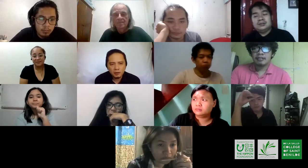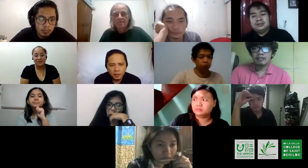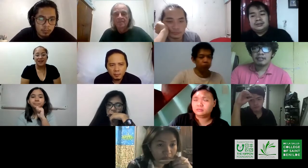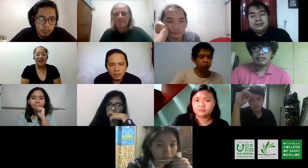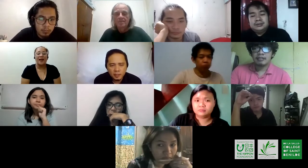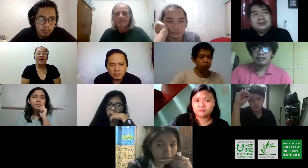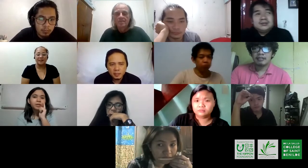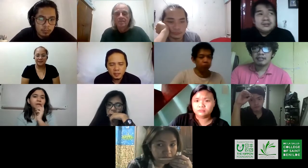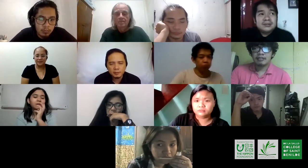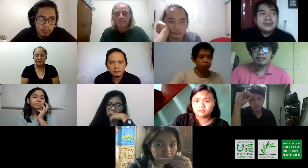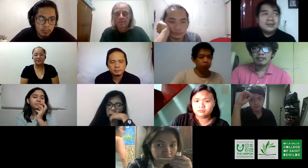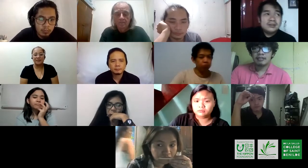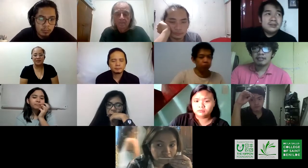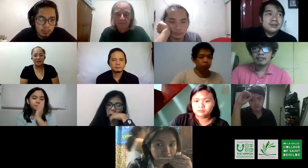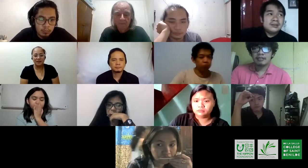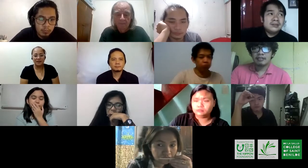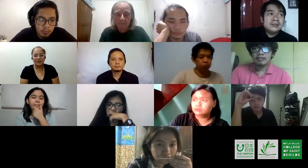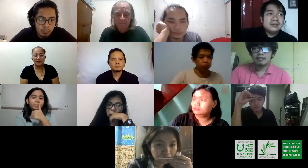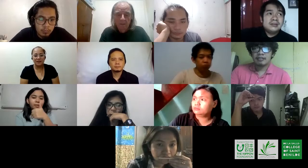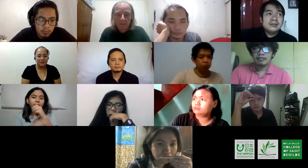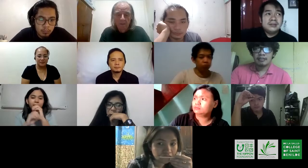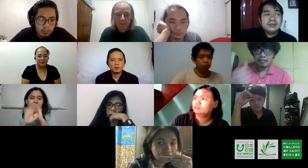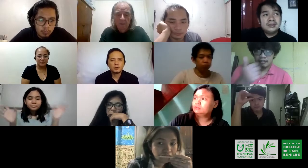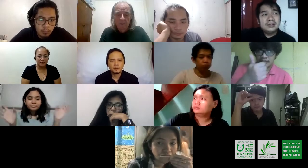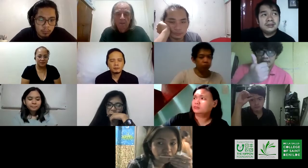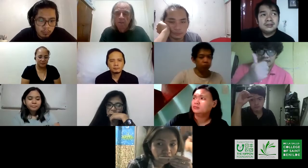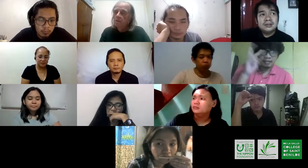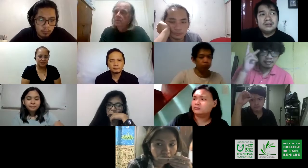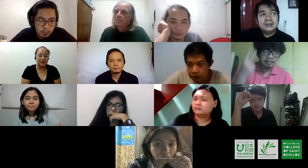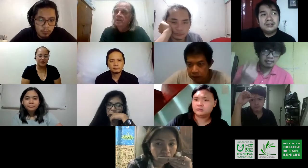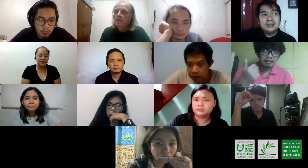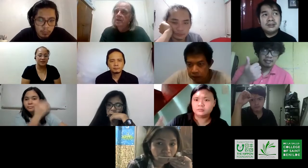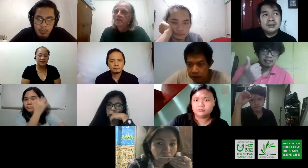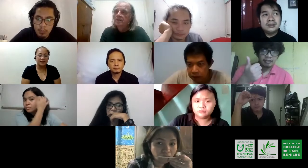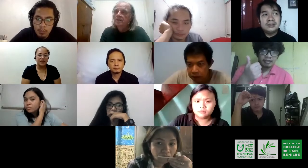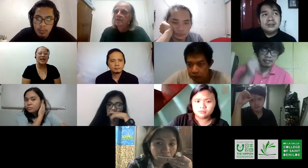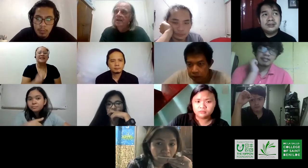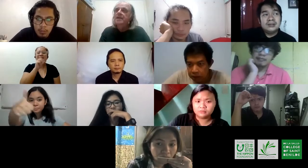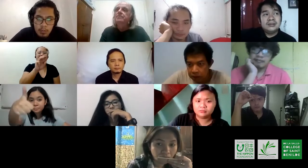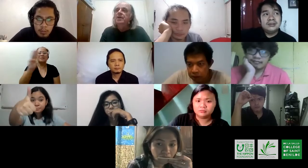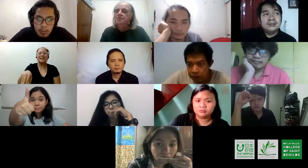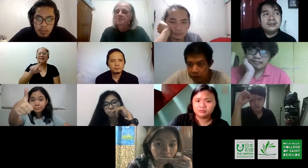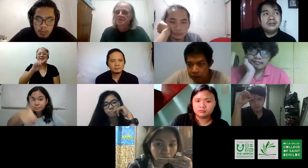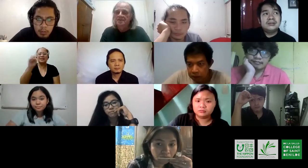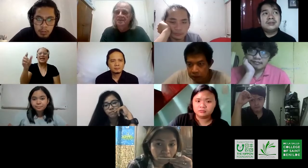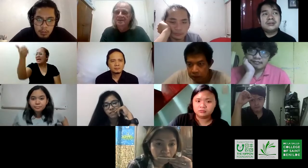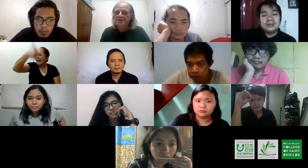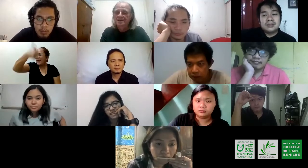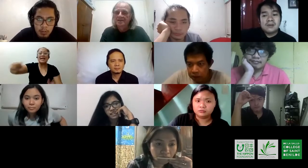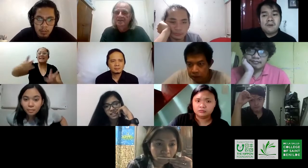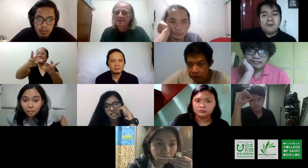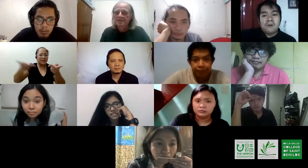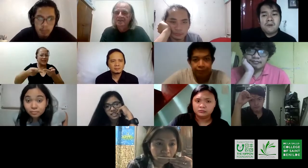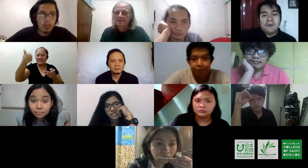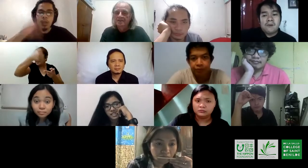A, okay, Manila is A. Okay. No, not Manila, any place.